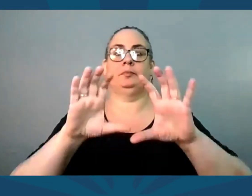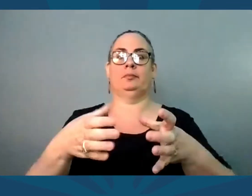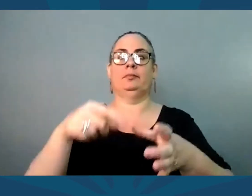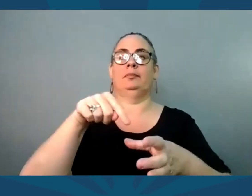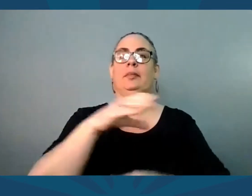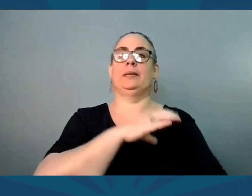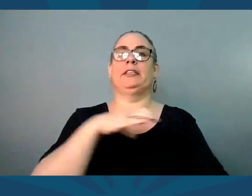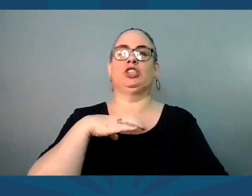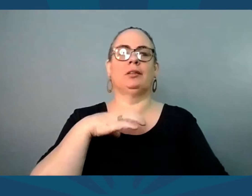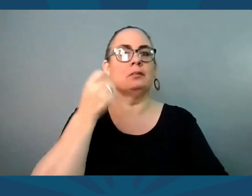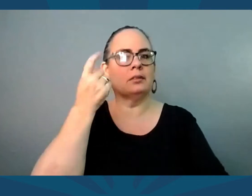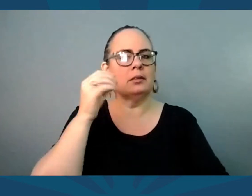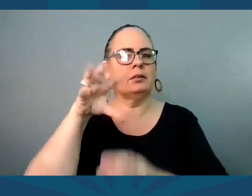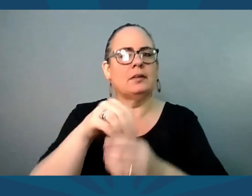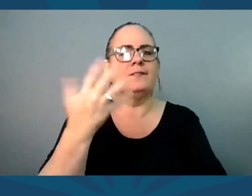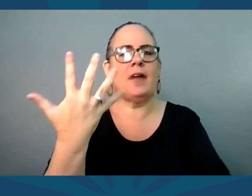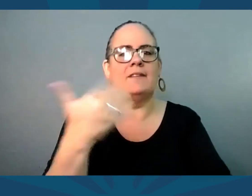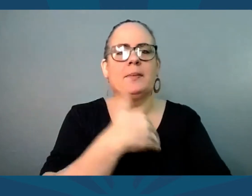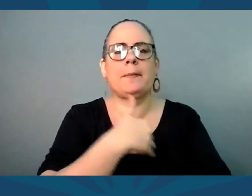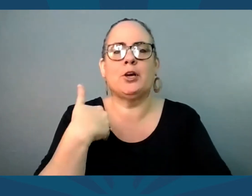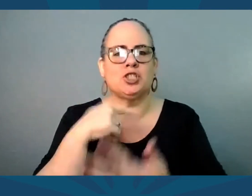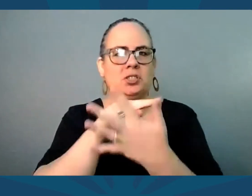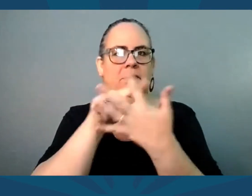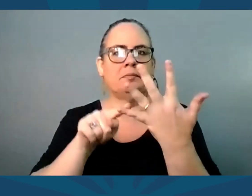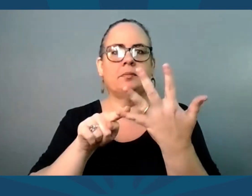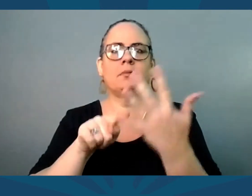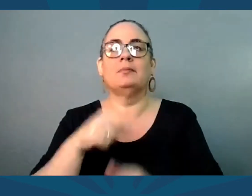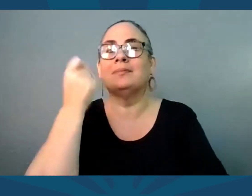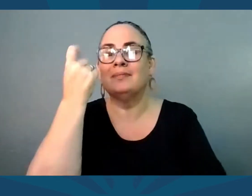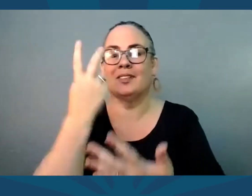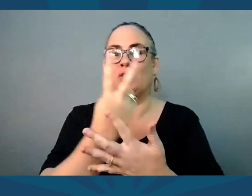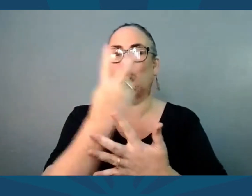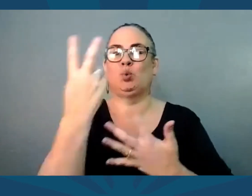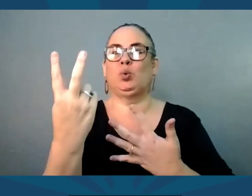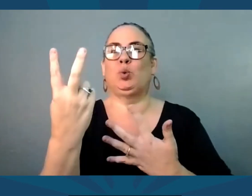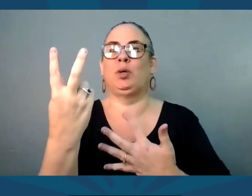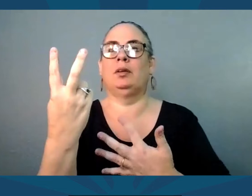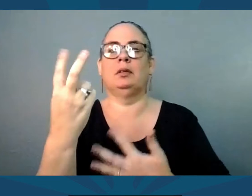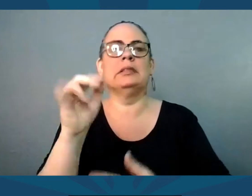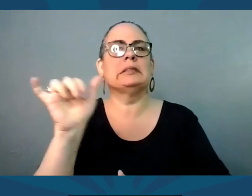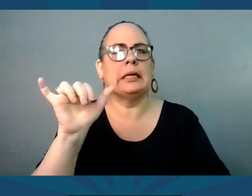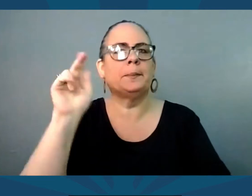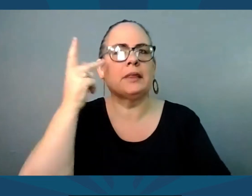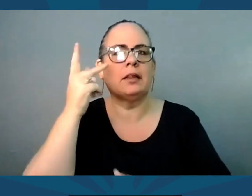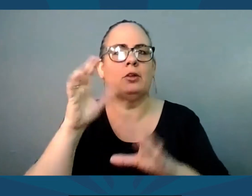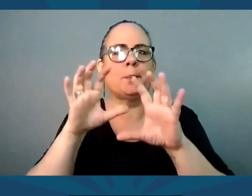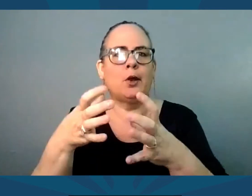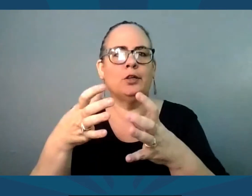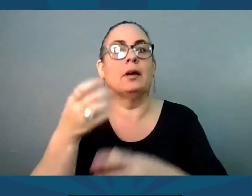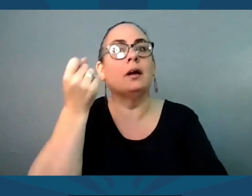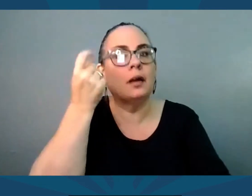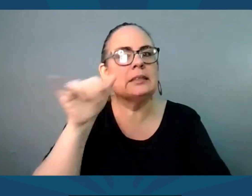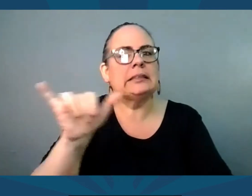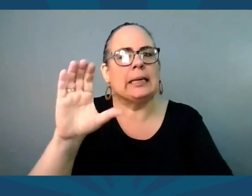Who are the commissioners? The commission consists of 5 members, no more than 2 of the same